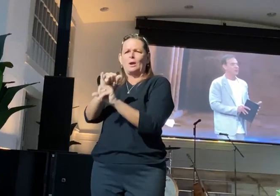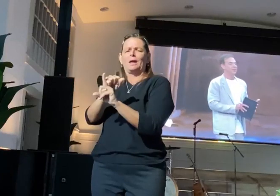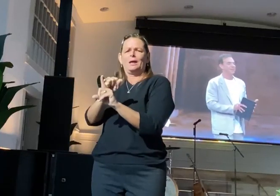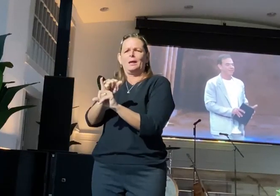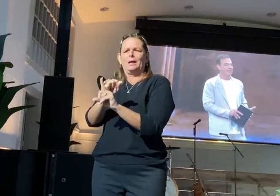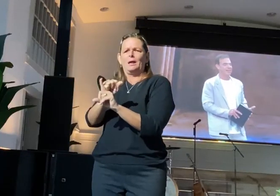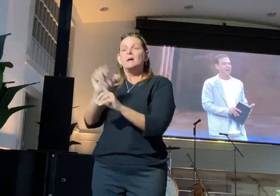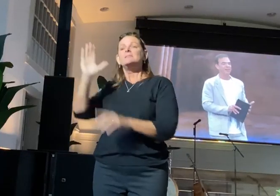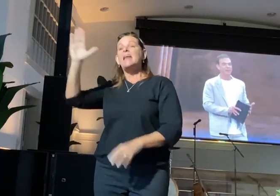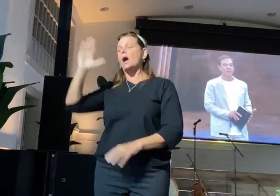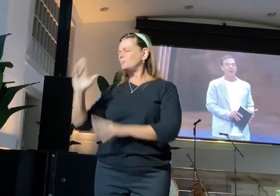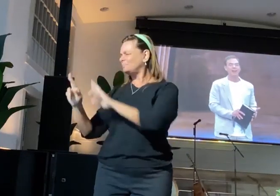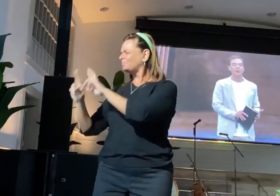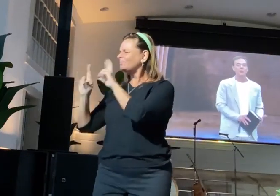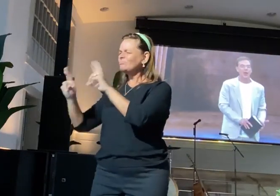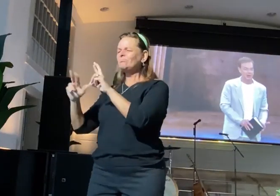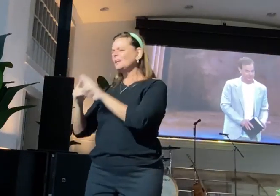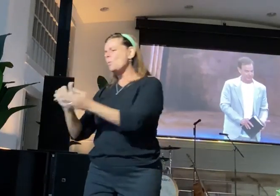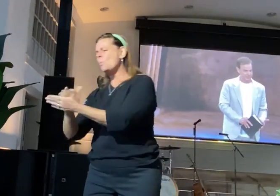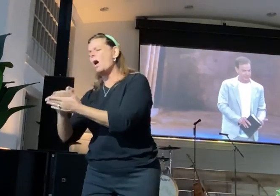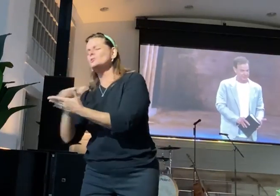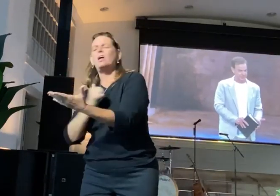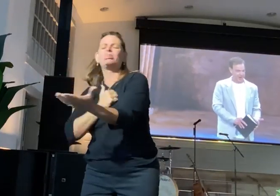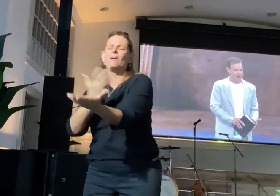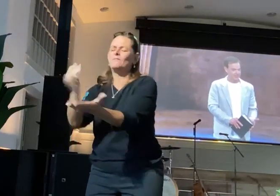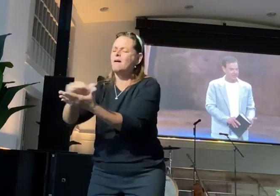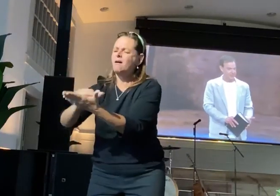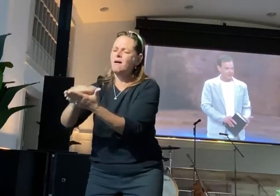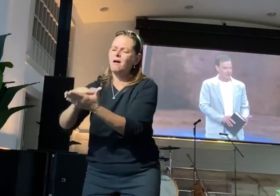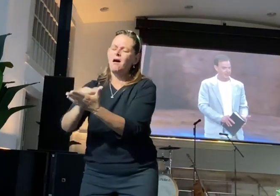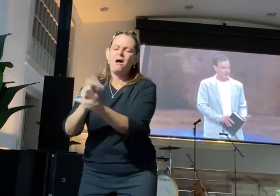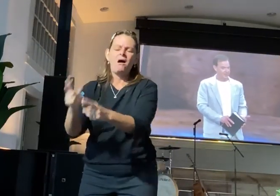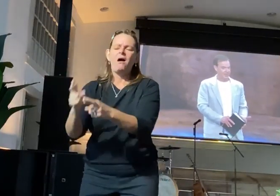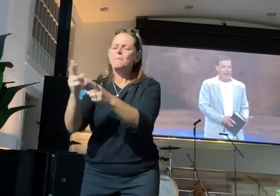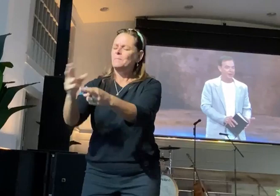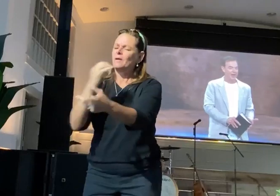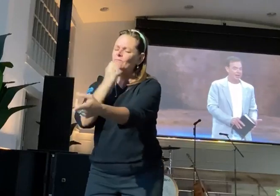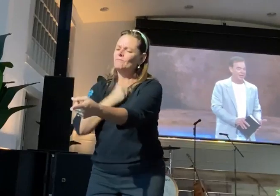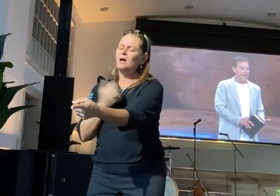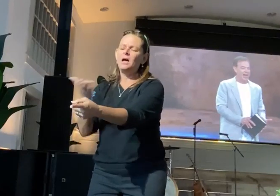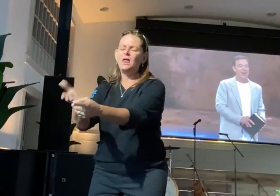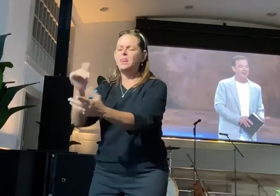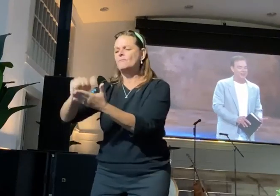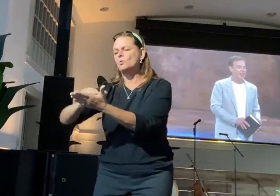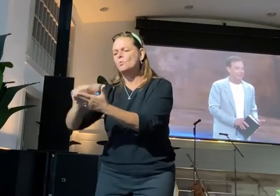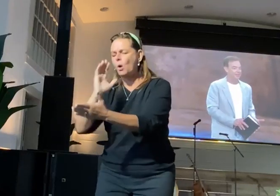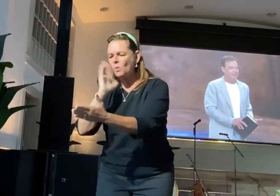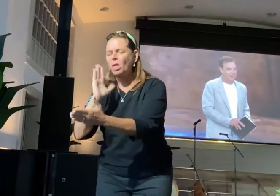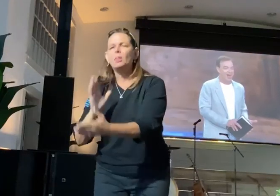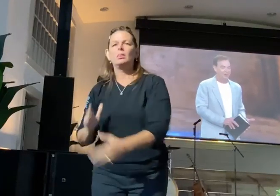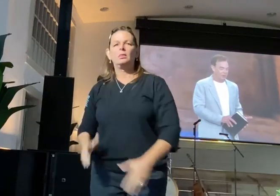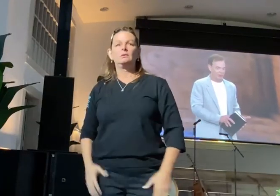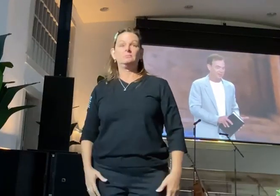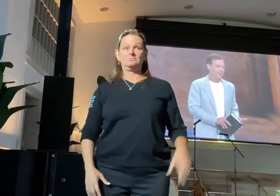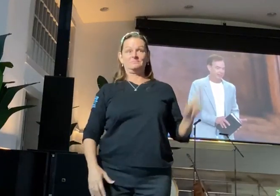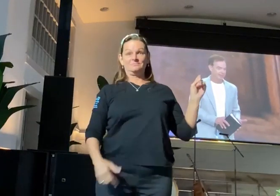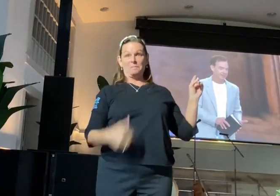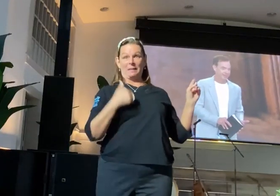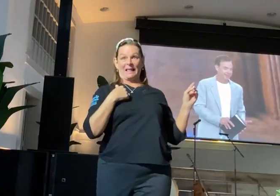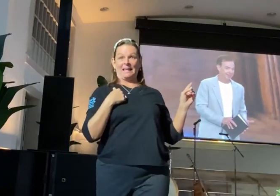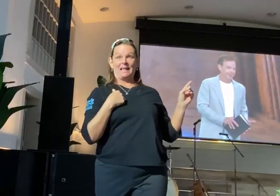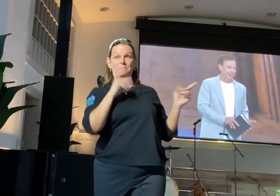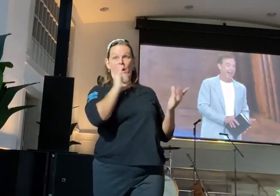to wash the feet of somebody you love, right? Like, I don't even like to massage